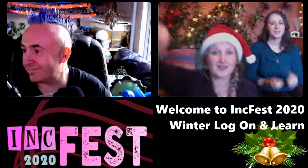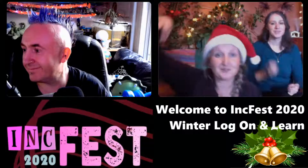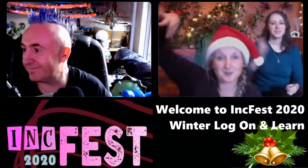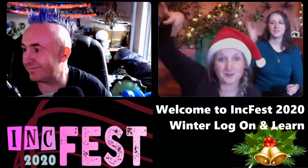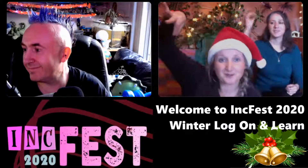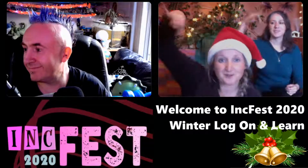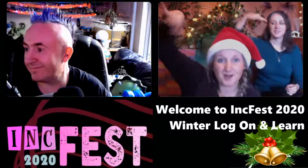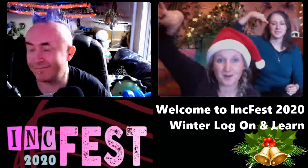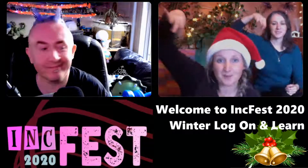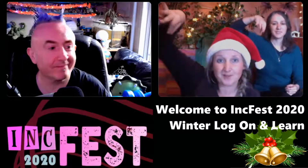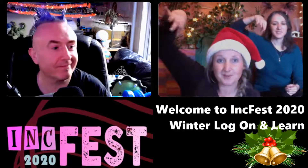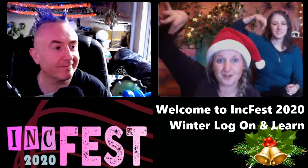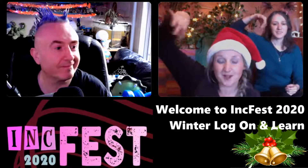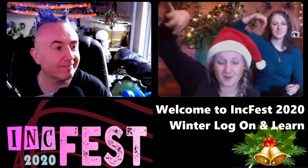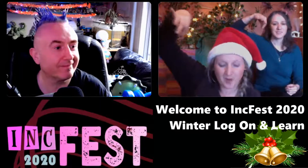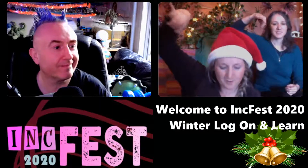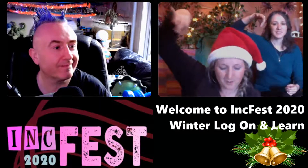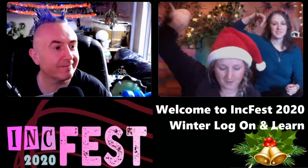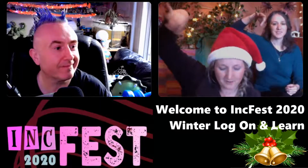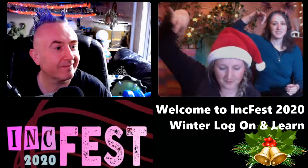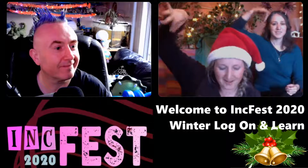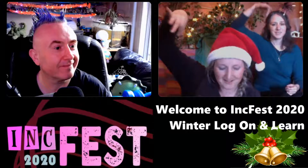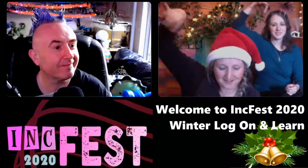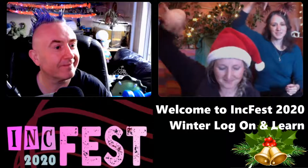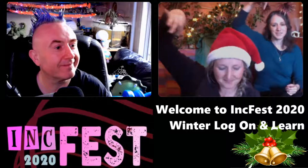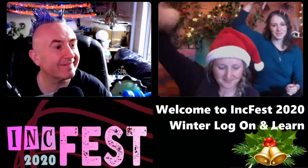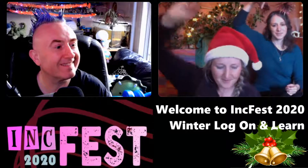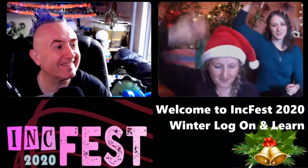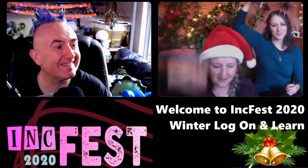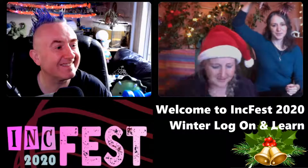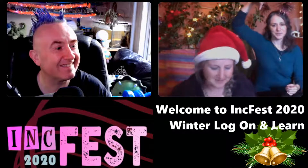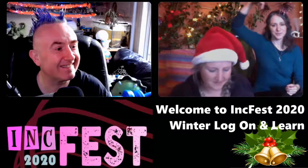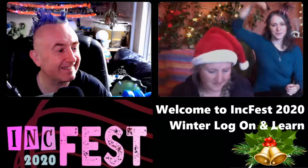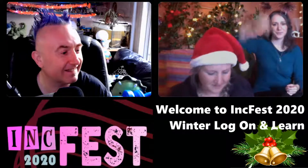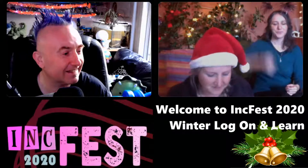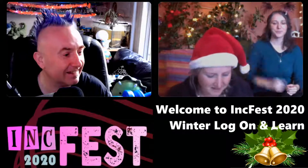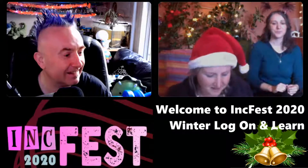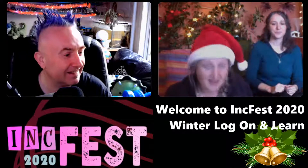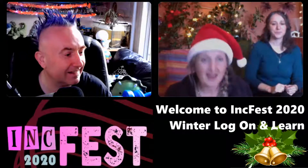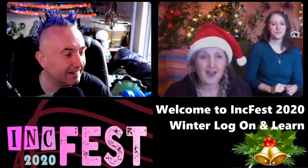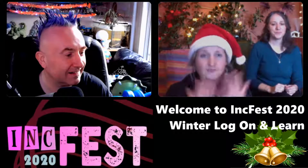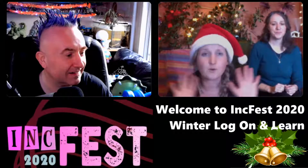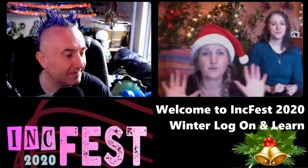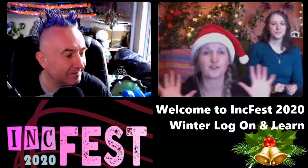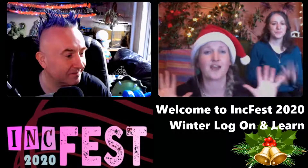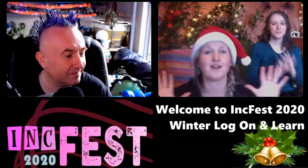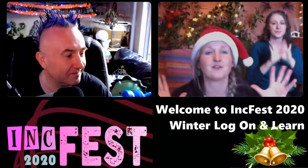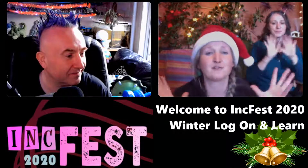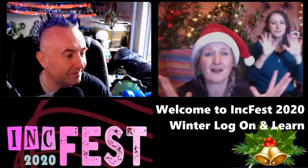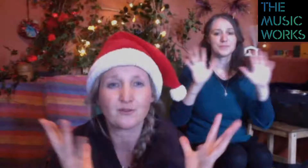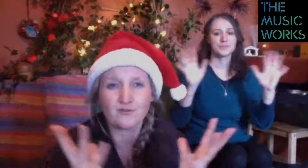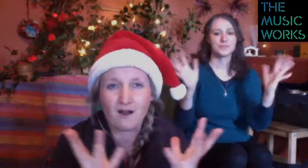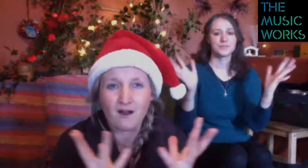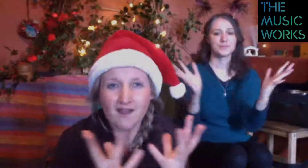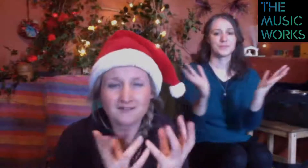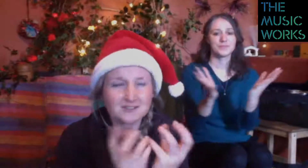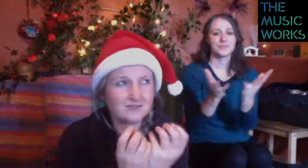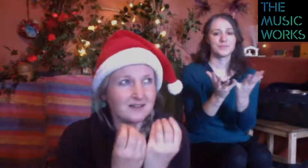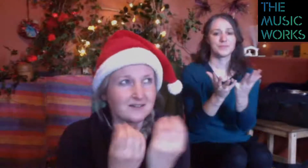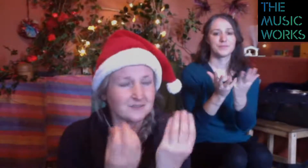is your mistletoe up above your head. Fantastic. And then it's saying everyone's gathering around the fire. It's a really nice